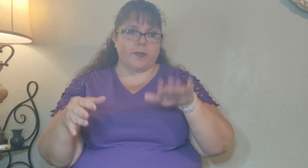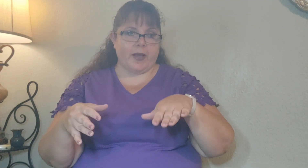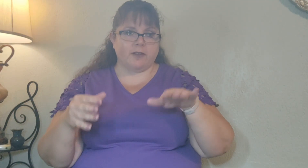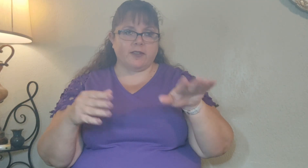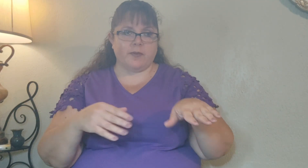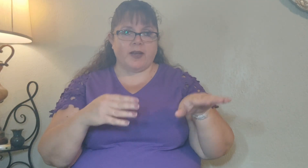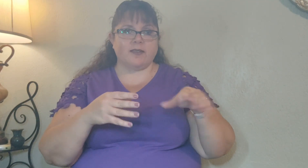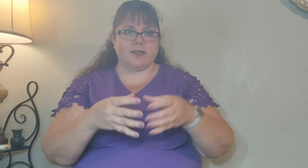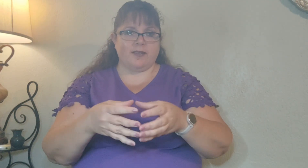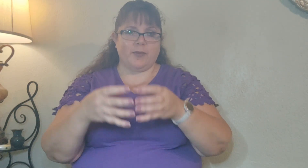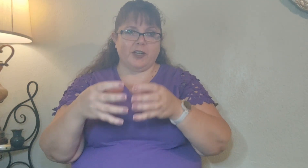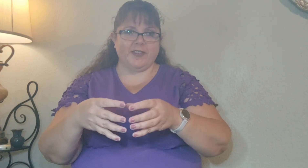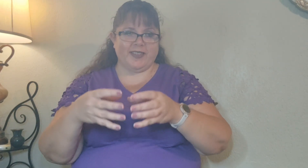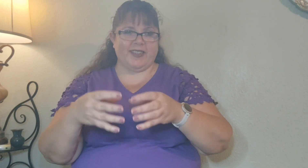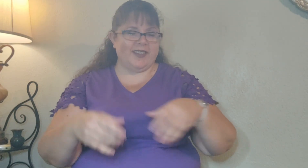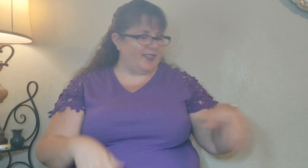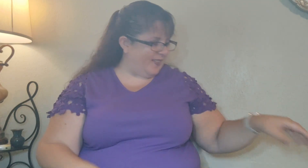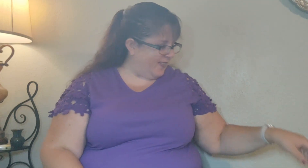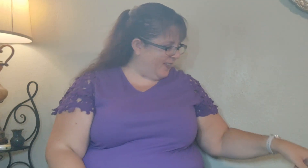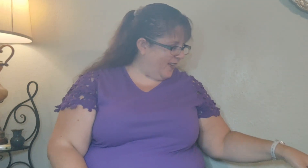would bounce a basketball.